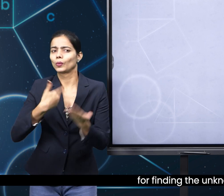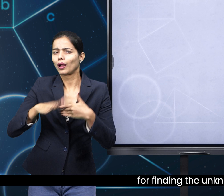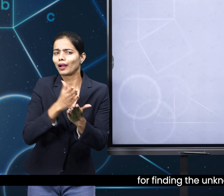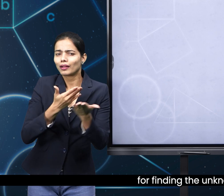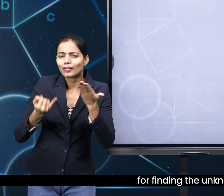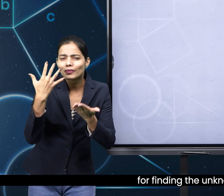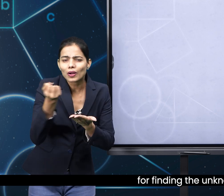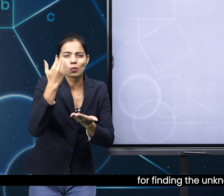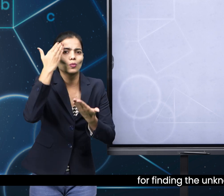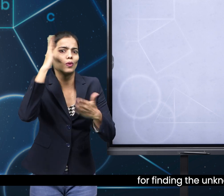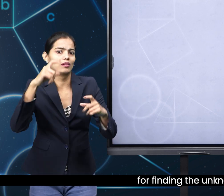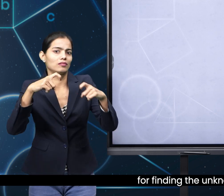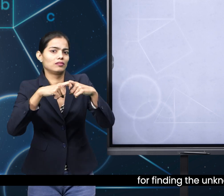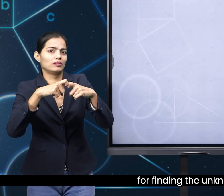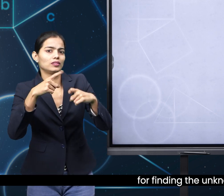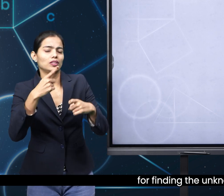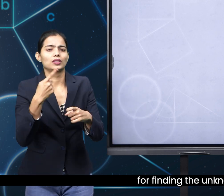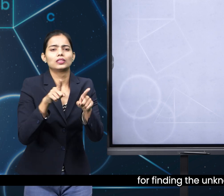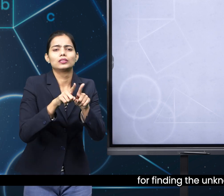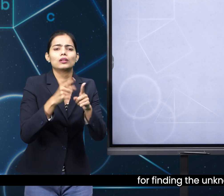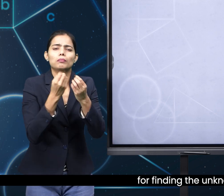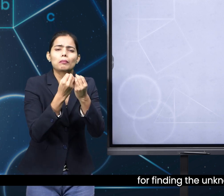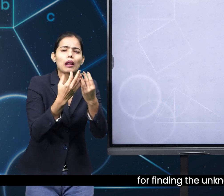for finding the unknown x quickly.